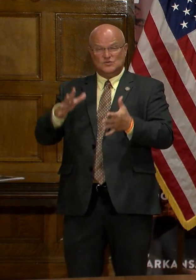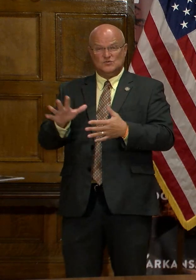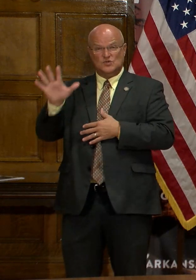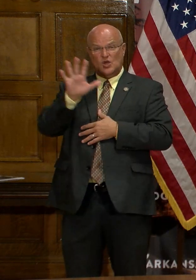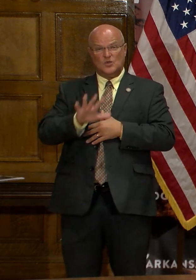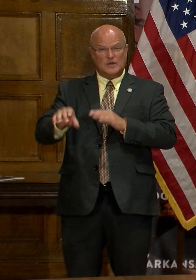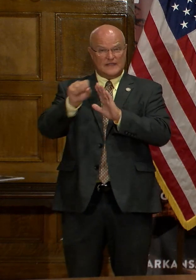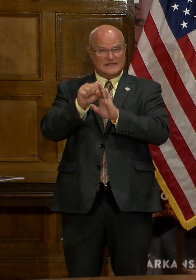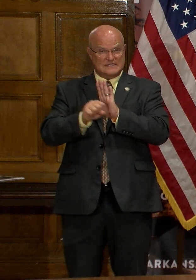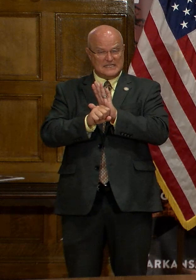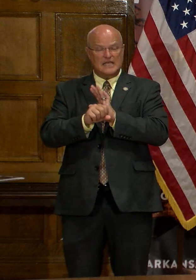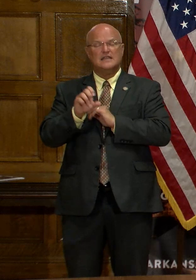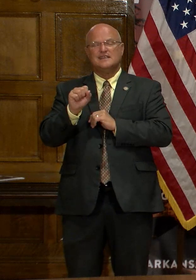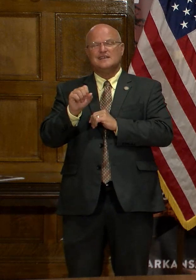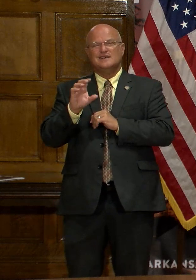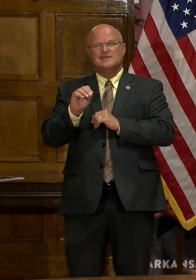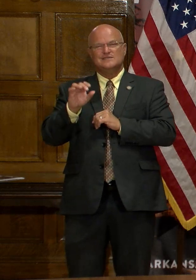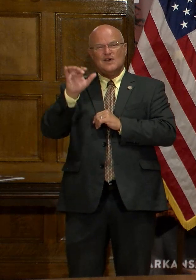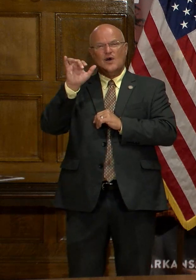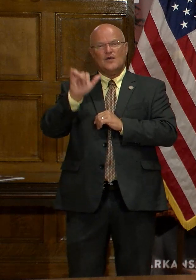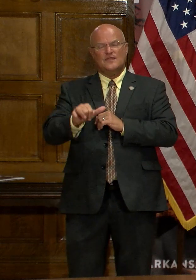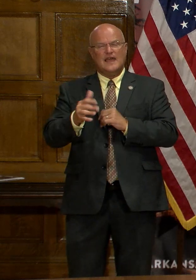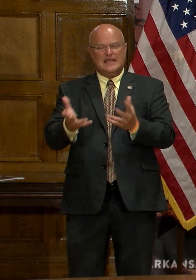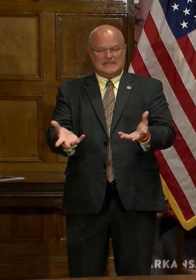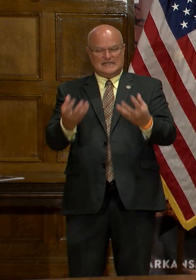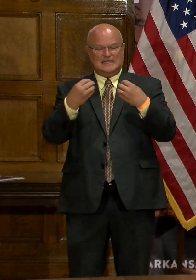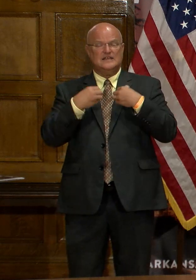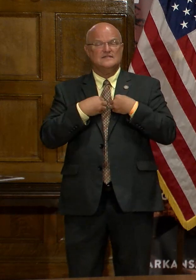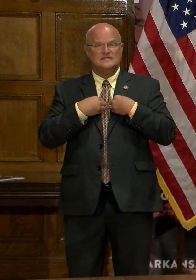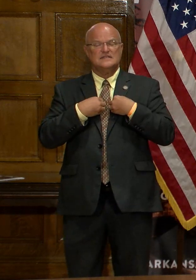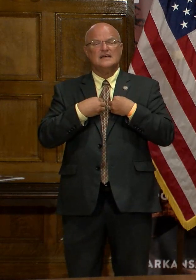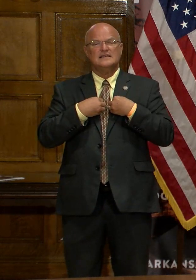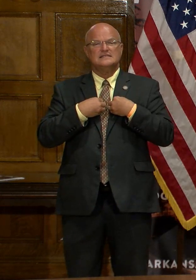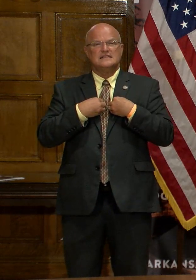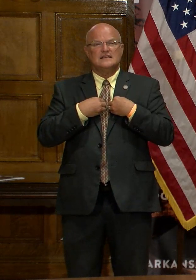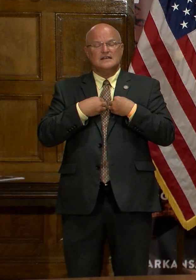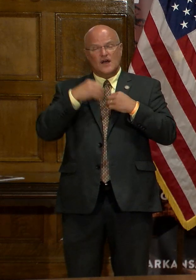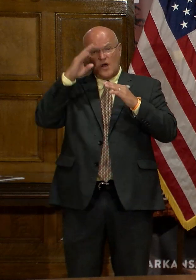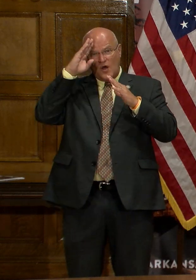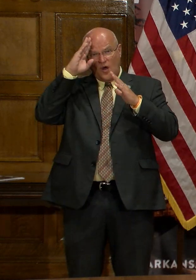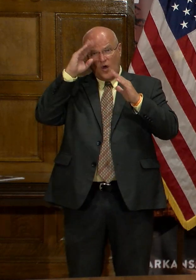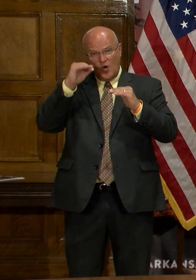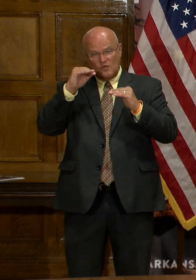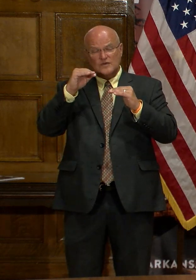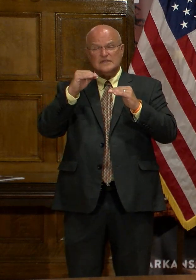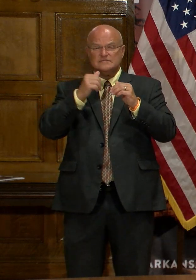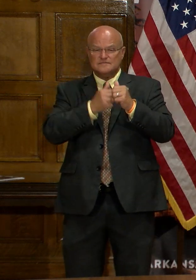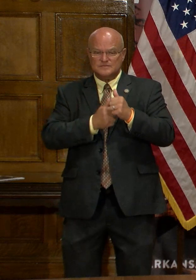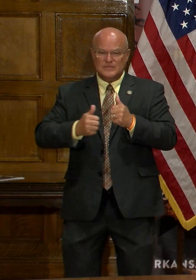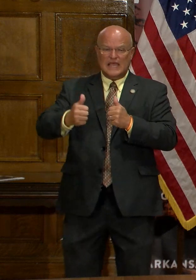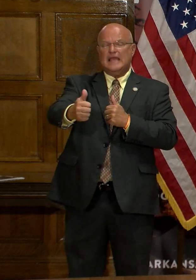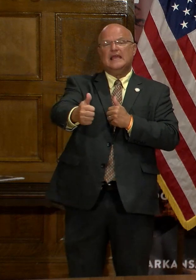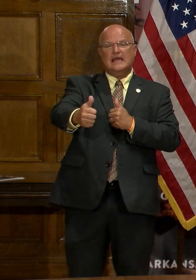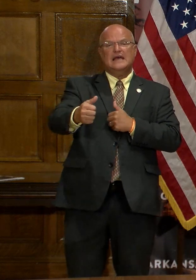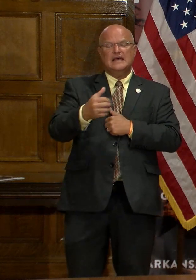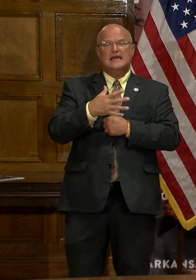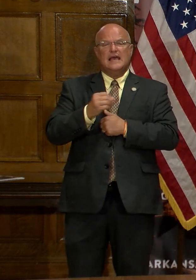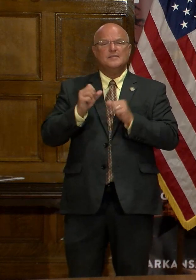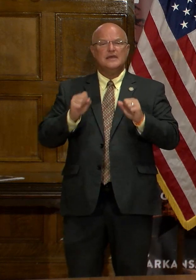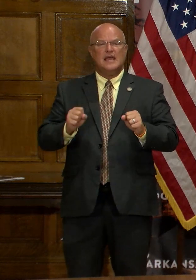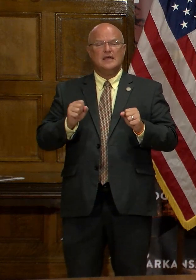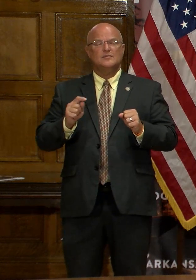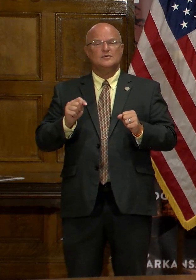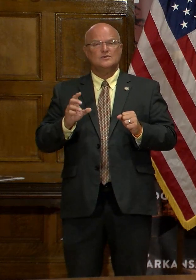across the state. So that enables us to hopefully get ahead of the curve and to be